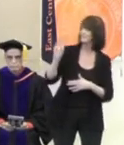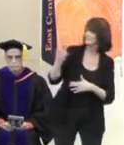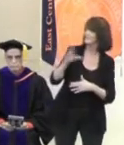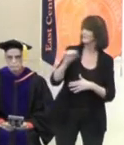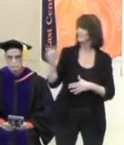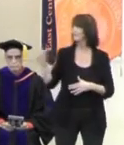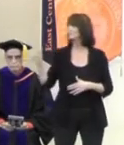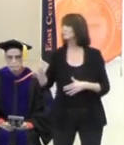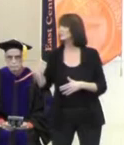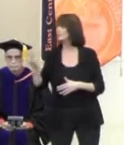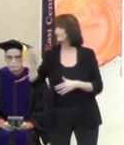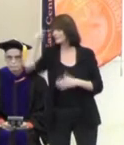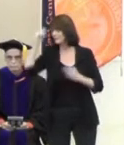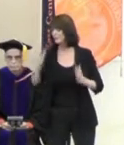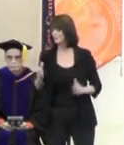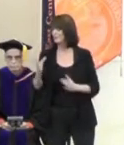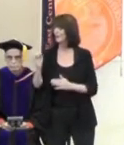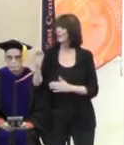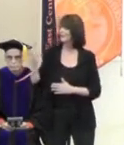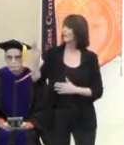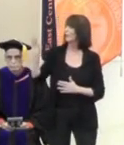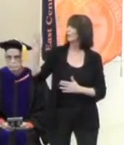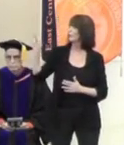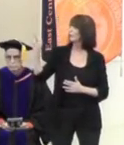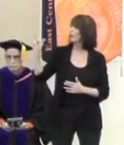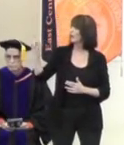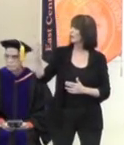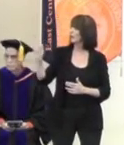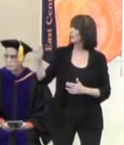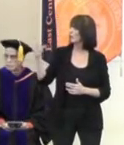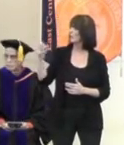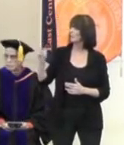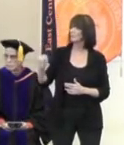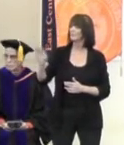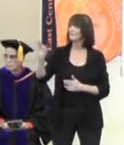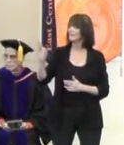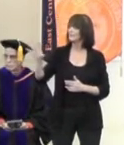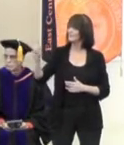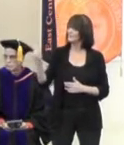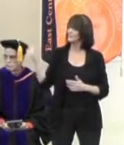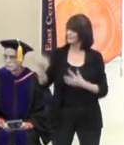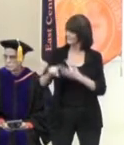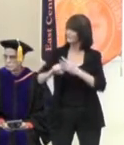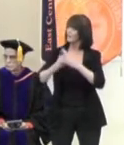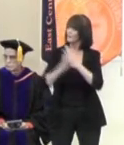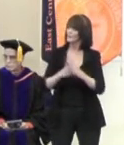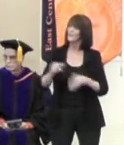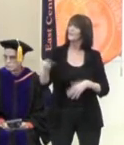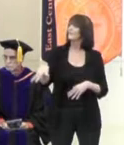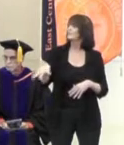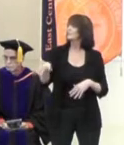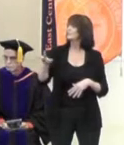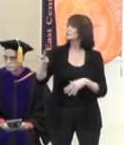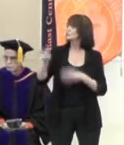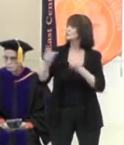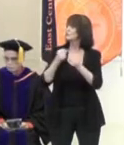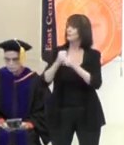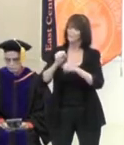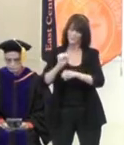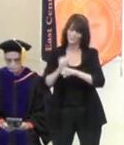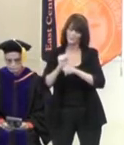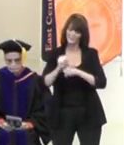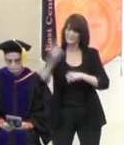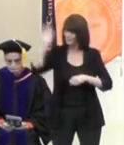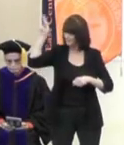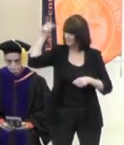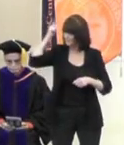22nd governor of Oklahoma. In 1950, Nigh began a 32-year career in public office. He